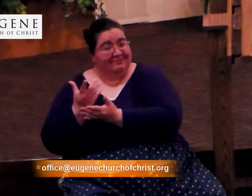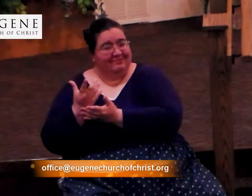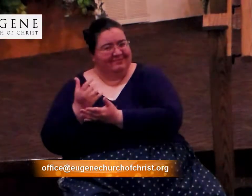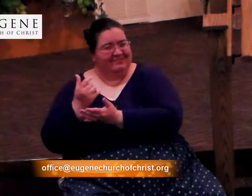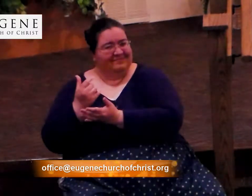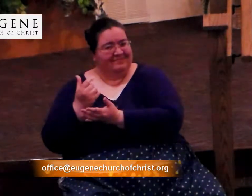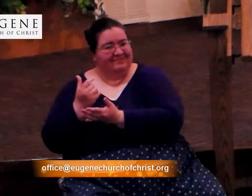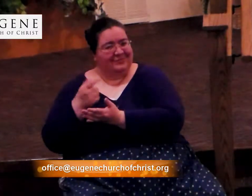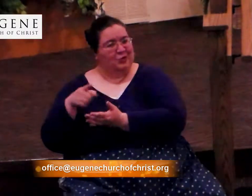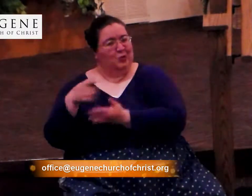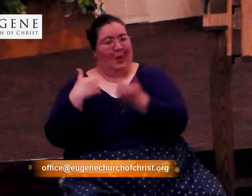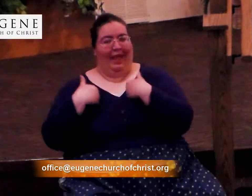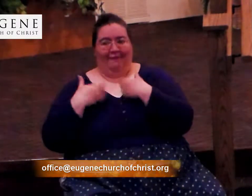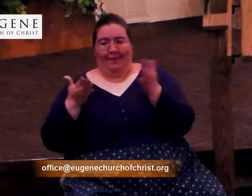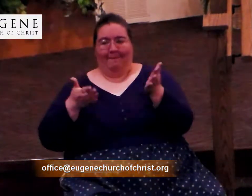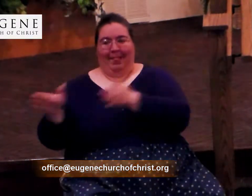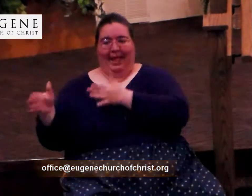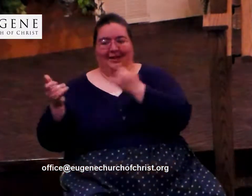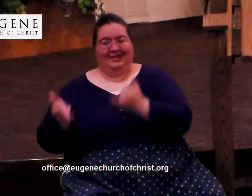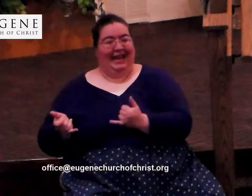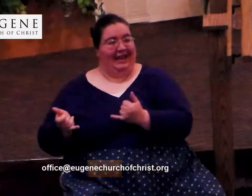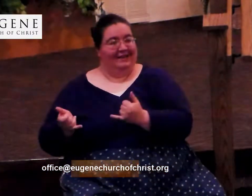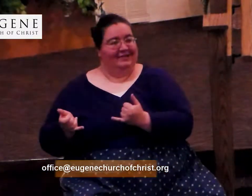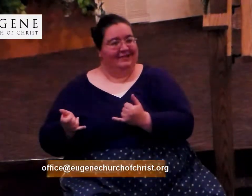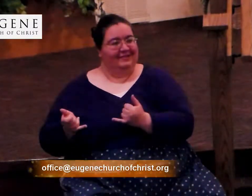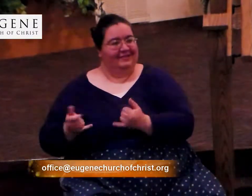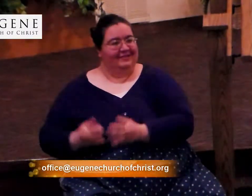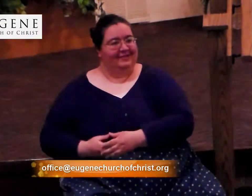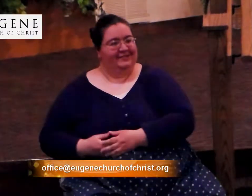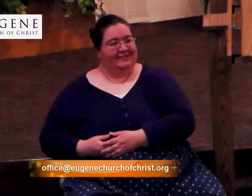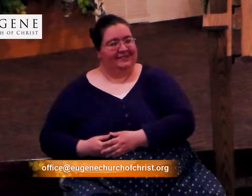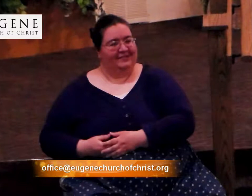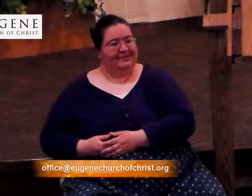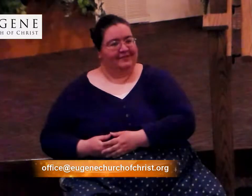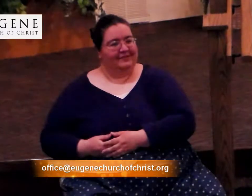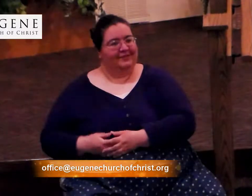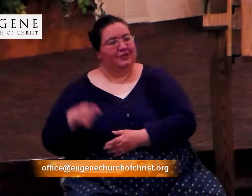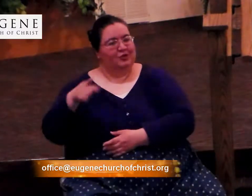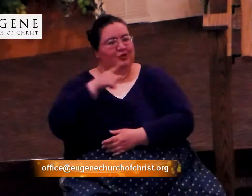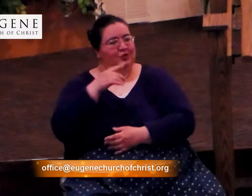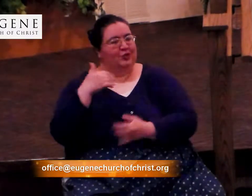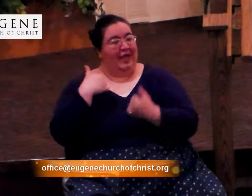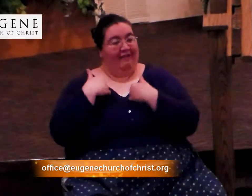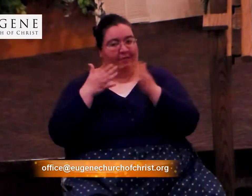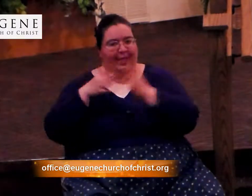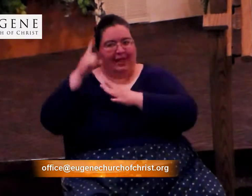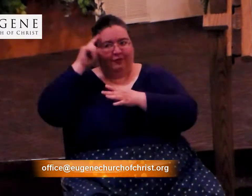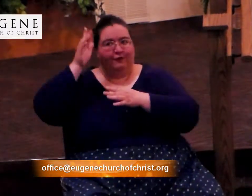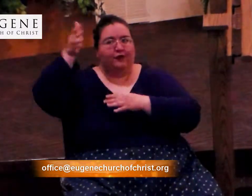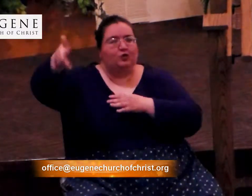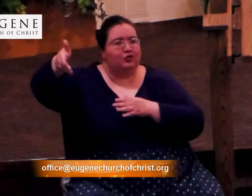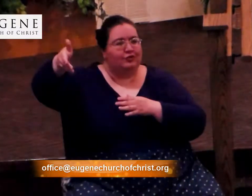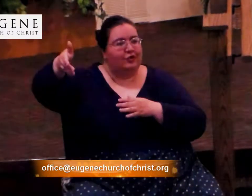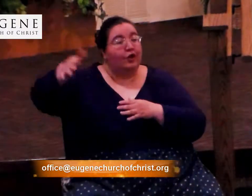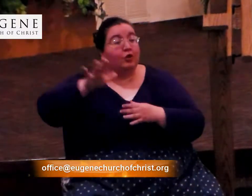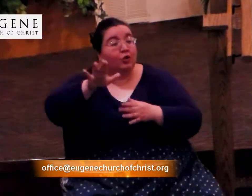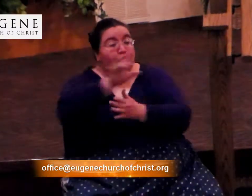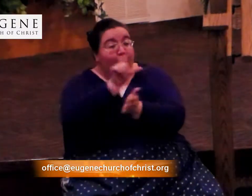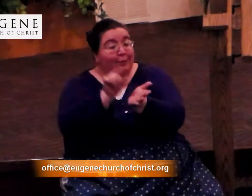today. You will see a lot of those on the front of your bulletin this morning if you haven't looked at them, what folks' plans are for the future. It would be interesting if we